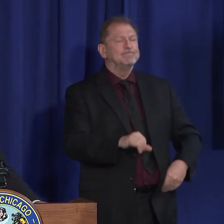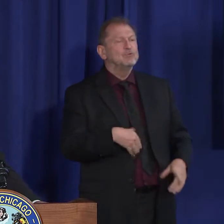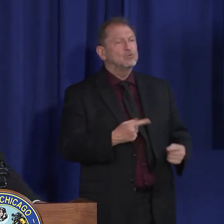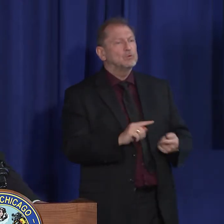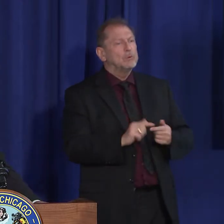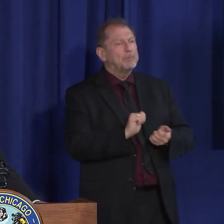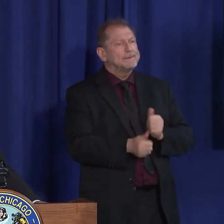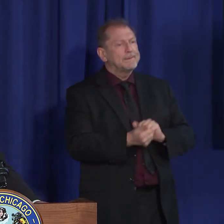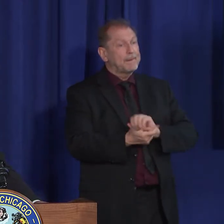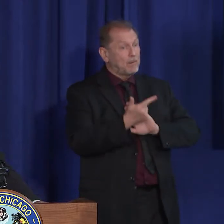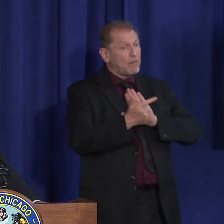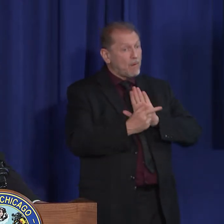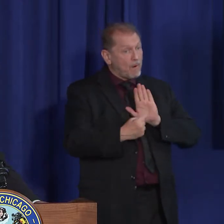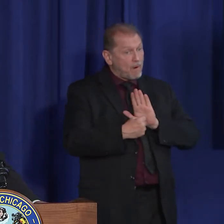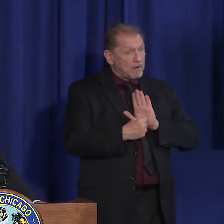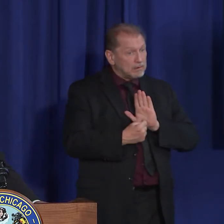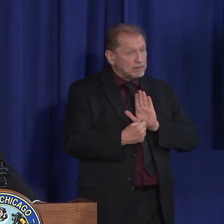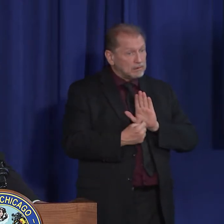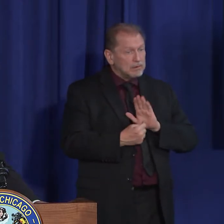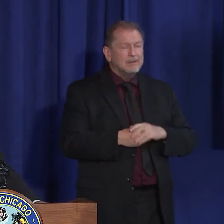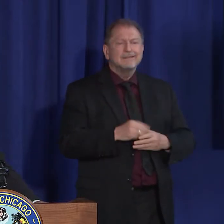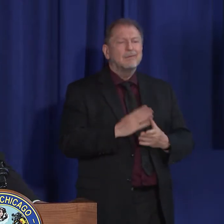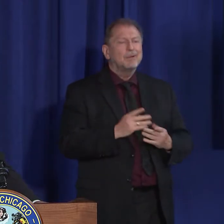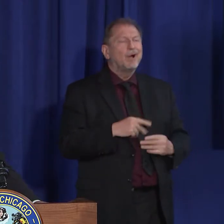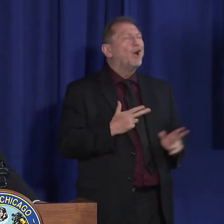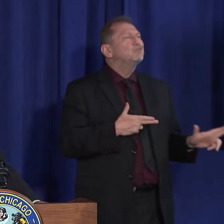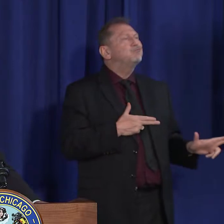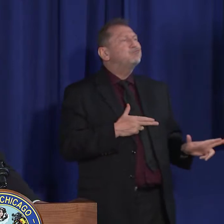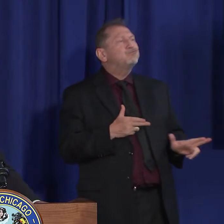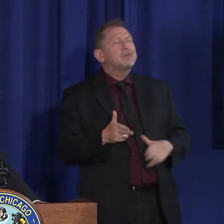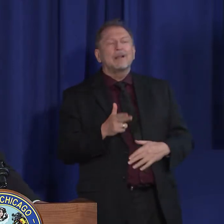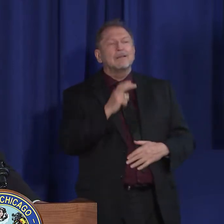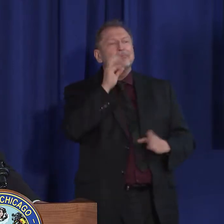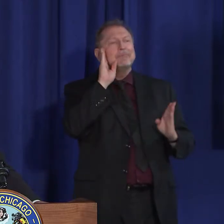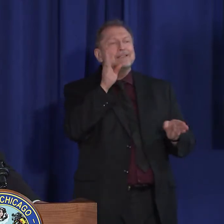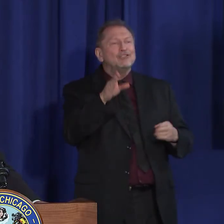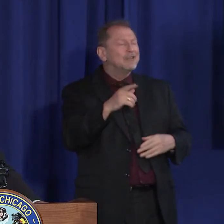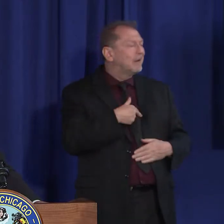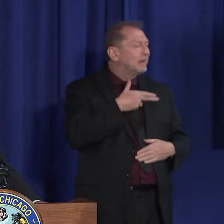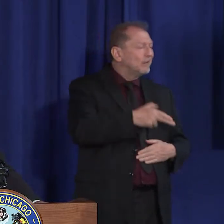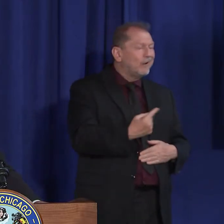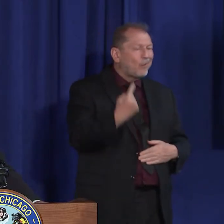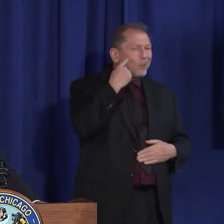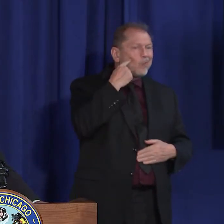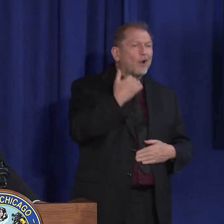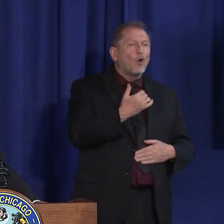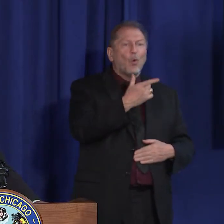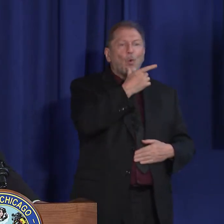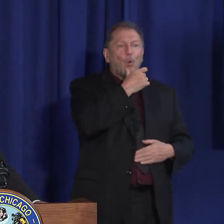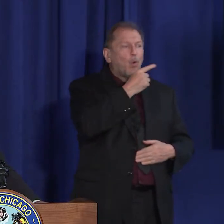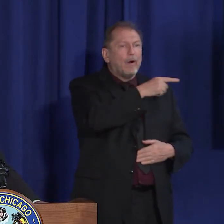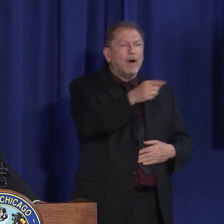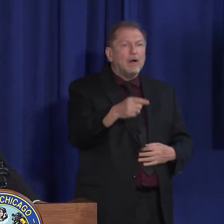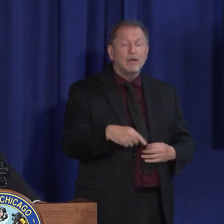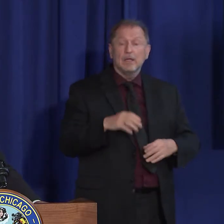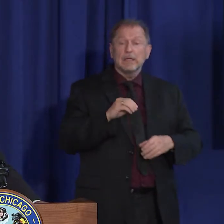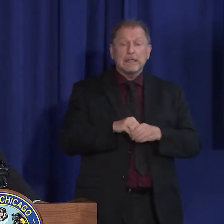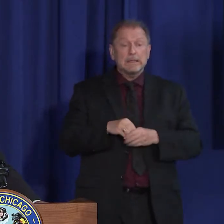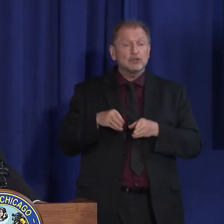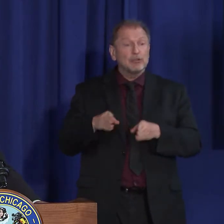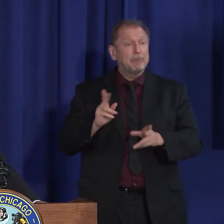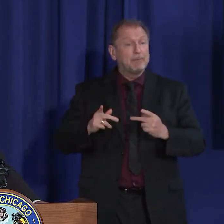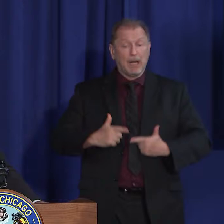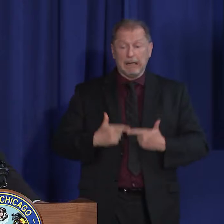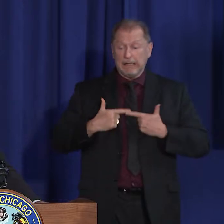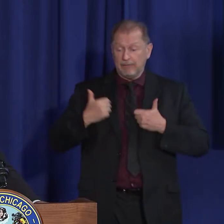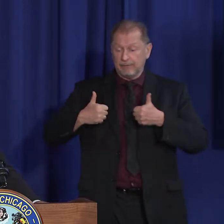the wanton spraying of bullets on streets, in parks, and neighborhoods. That's what's in